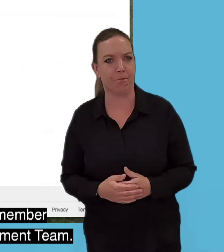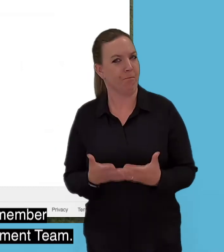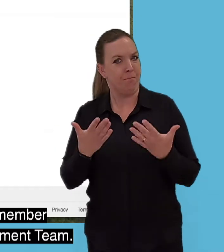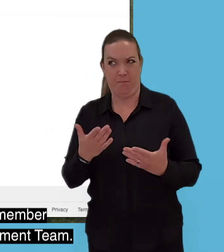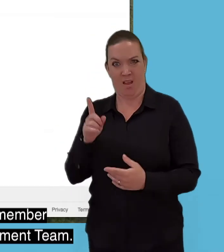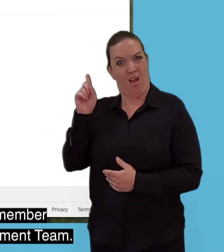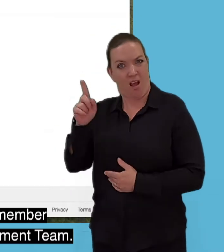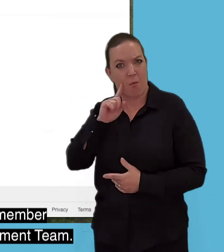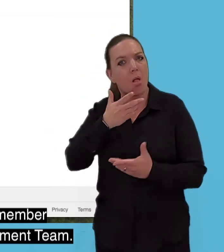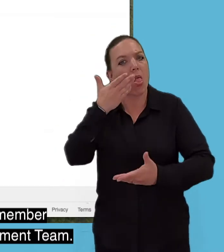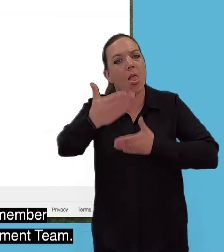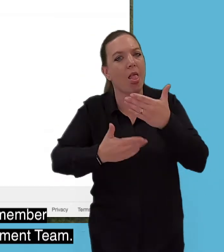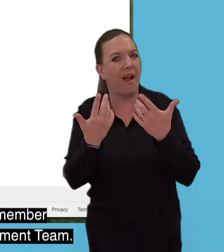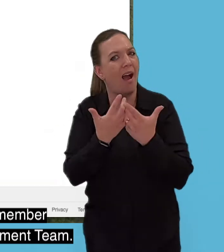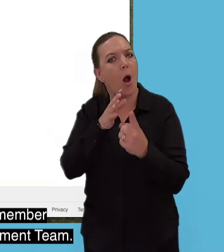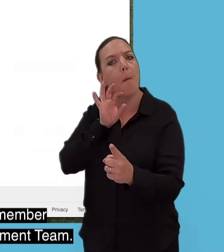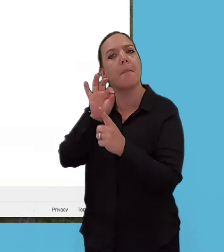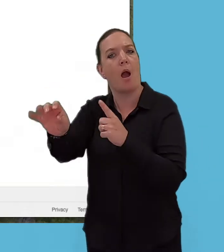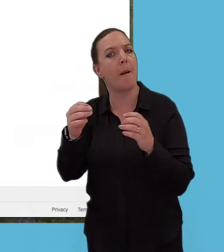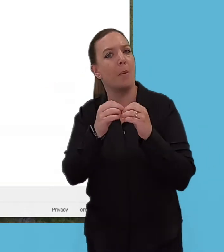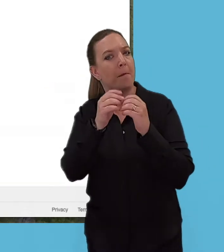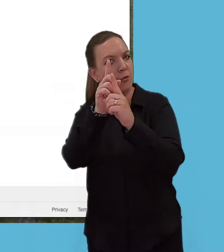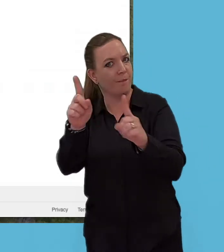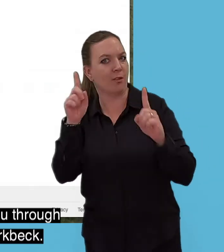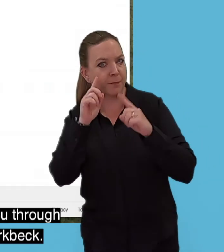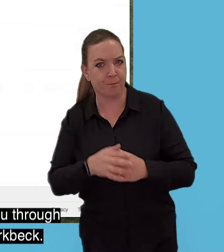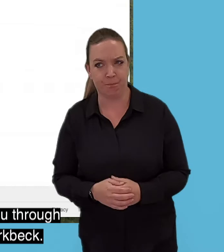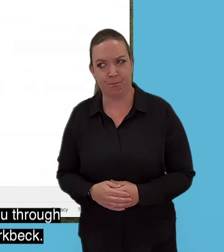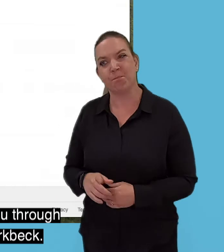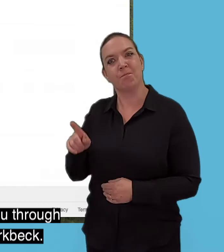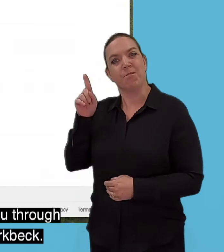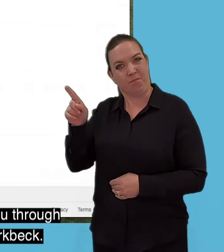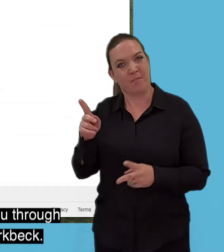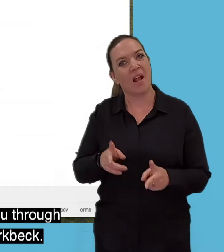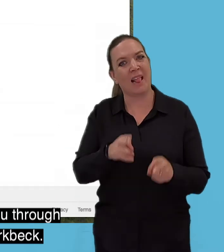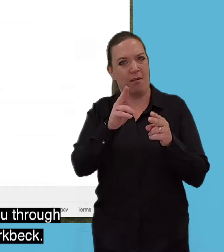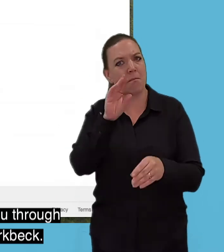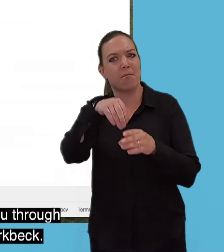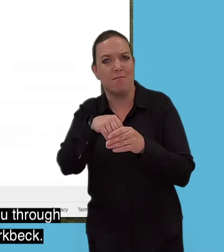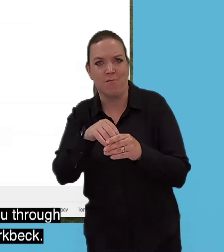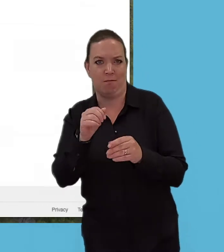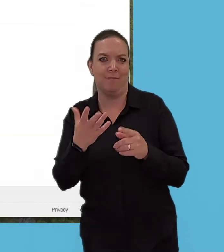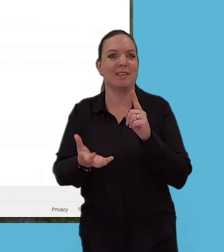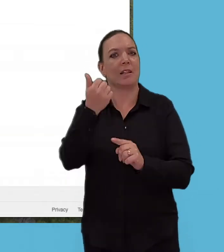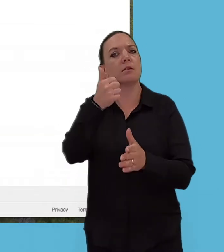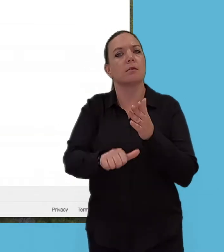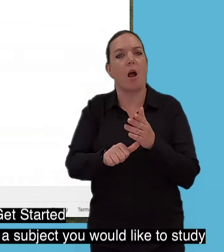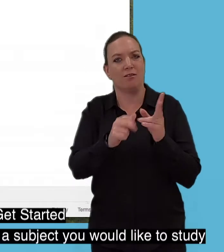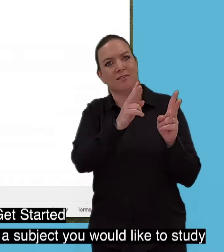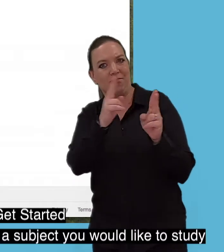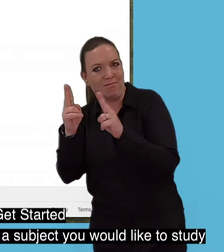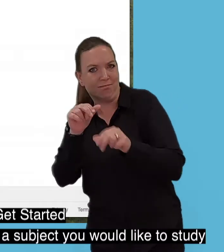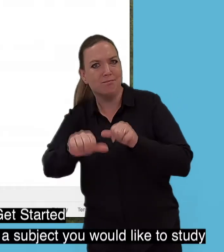My name is Ali and I'm a member of Birkbeck's Access and Engagement team. Today I'm going to be taking you through the process of applying to Birkbeck.